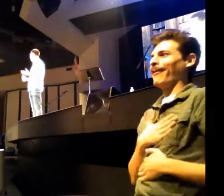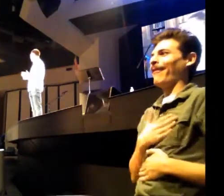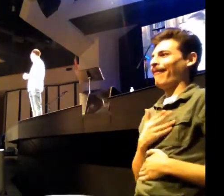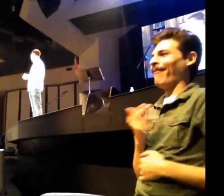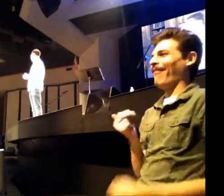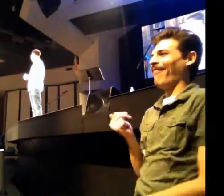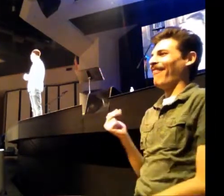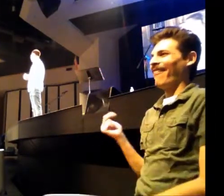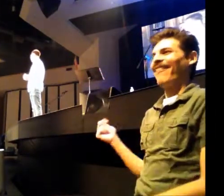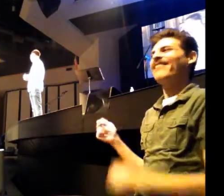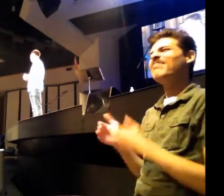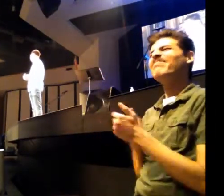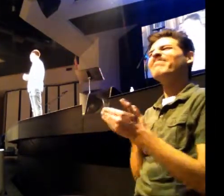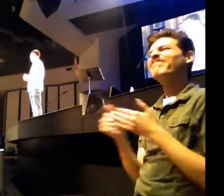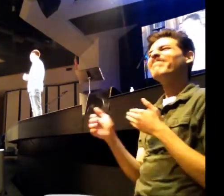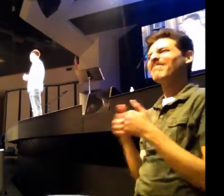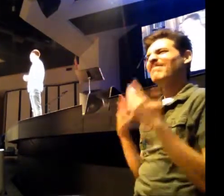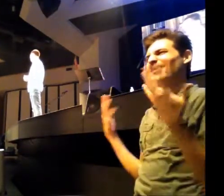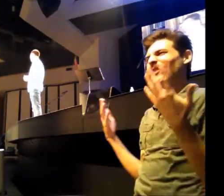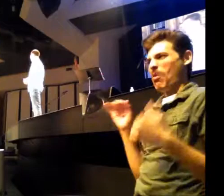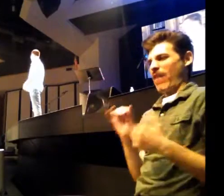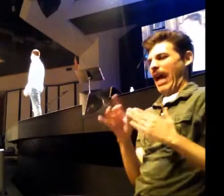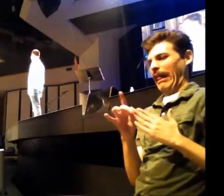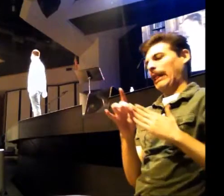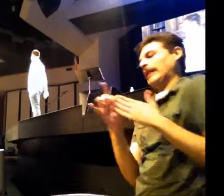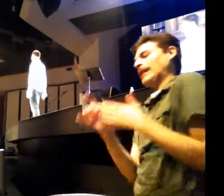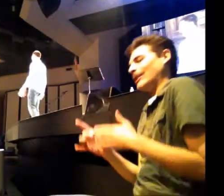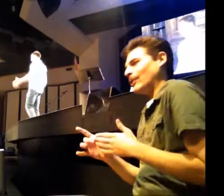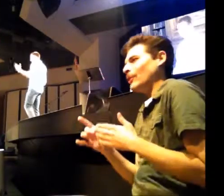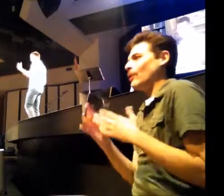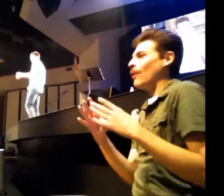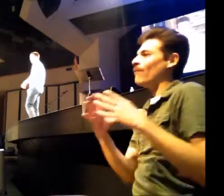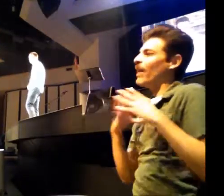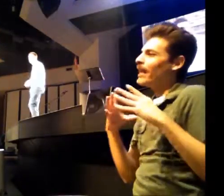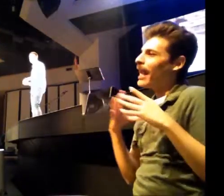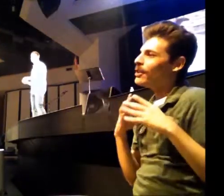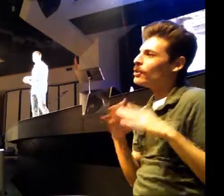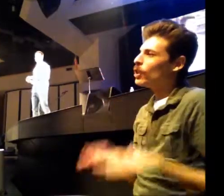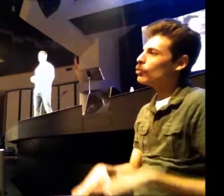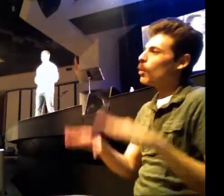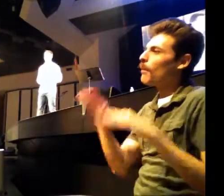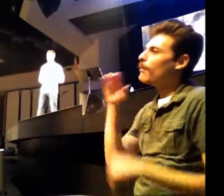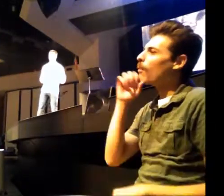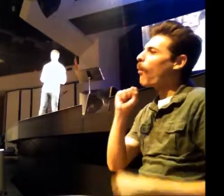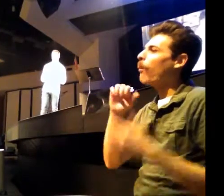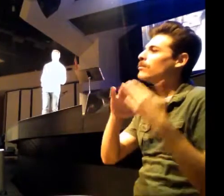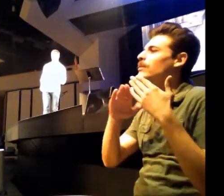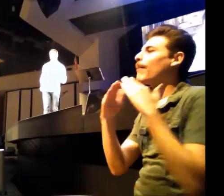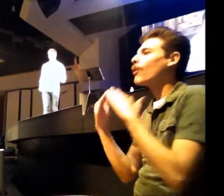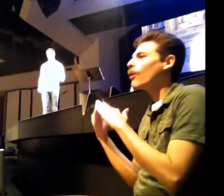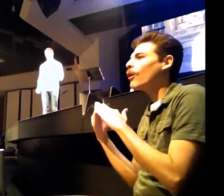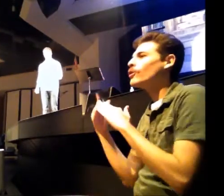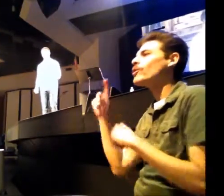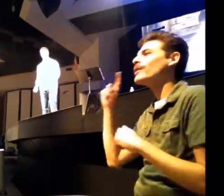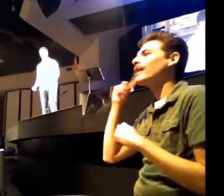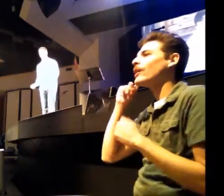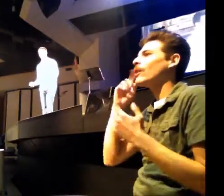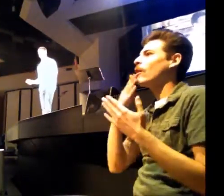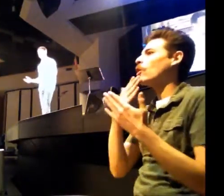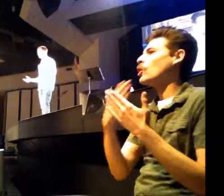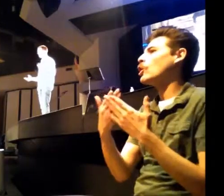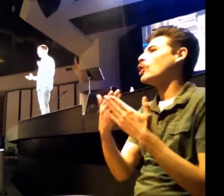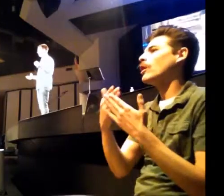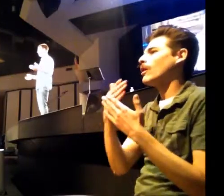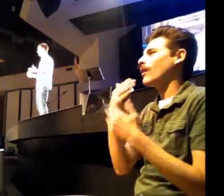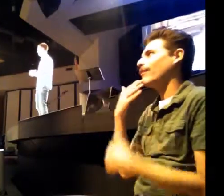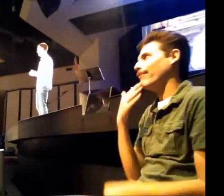But from there, we'd talk about vacations. We'd talk about growing up in our old neighborhood and what that was like. You'd hear moments of great significance, both good and bad, that have